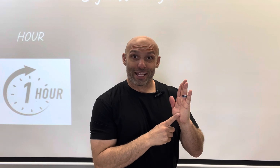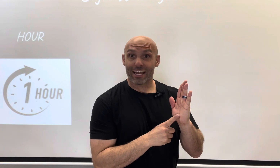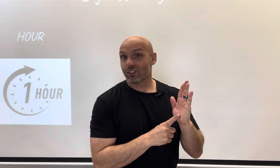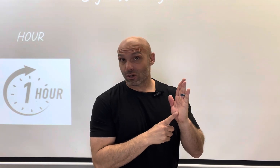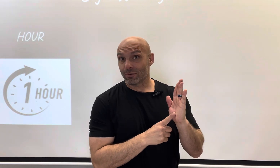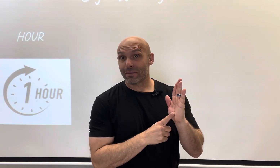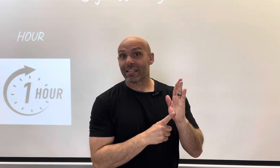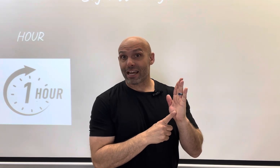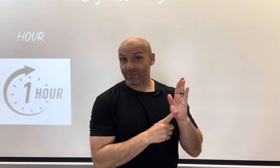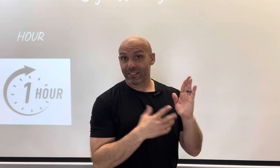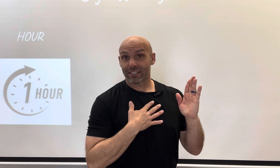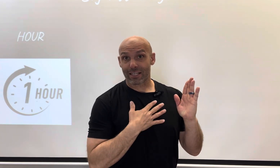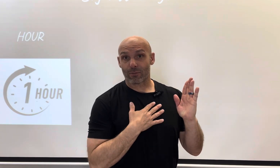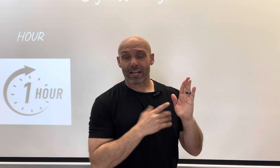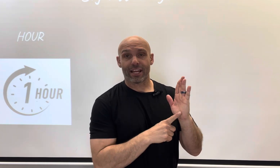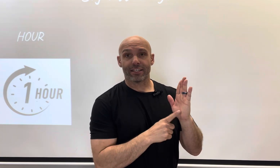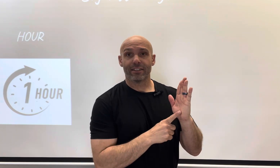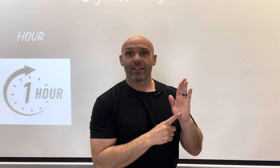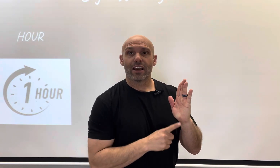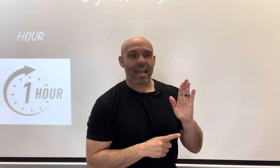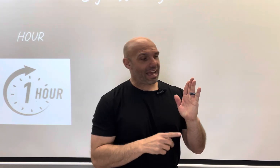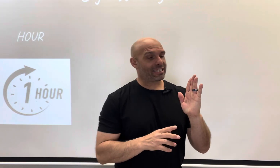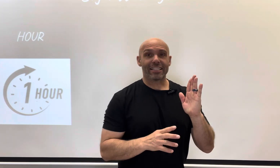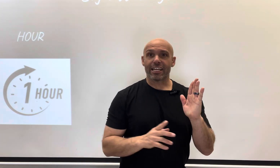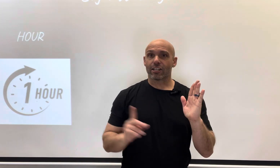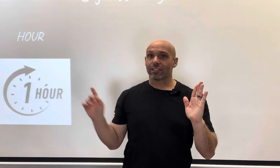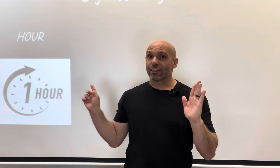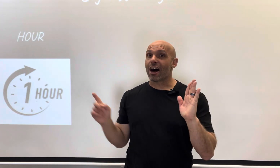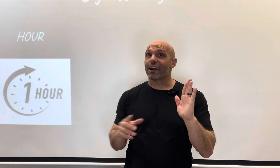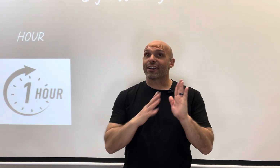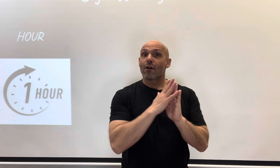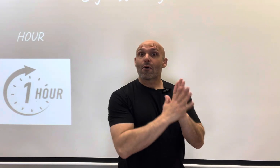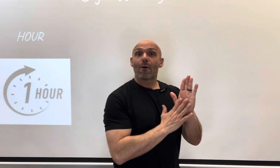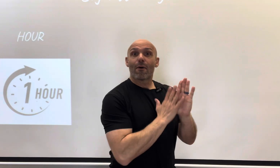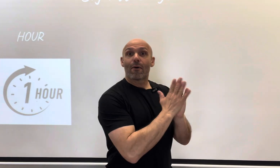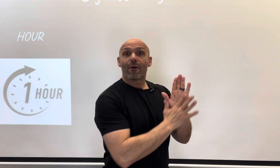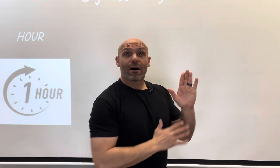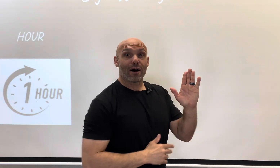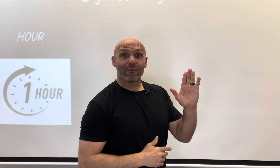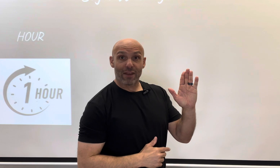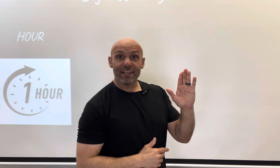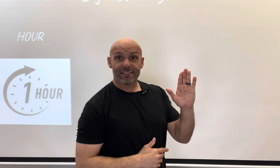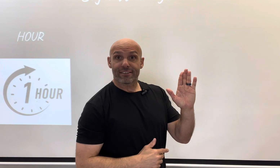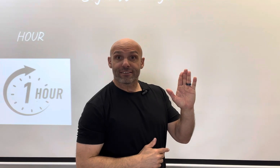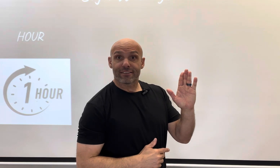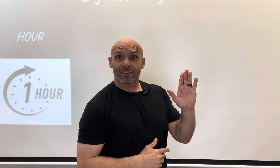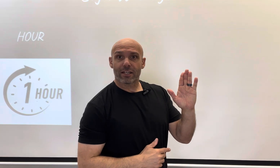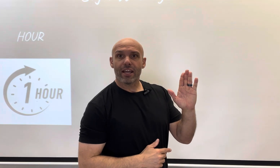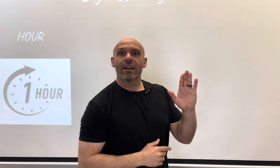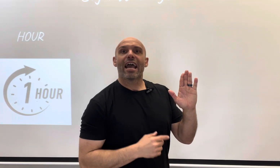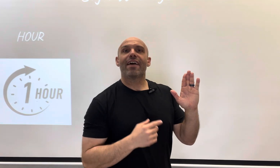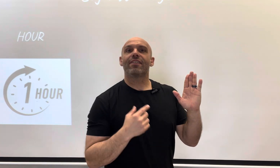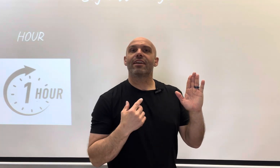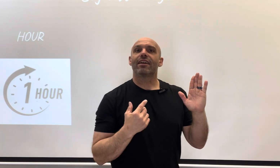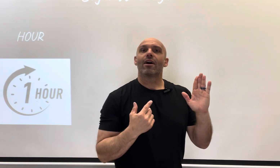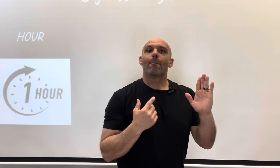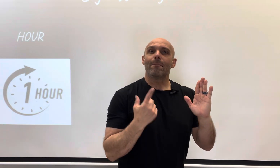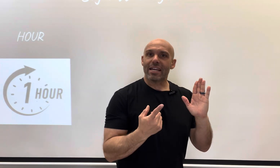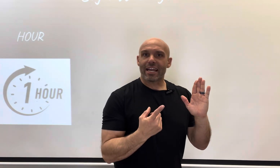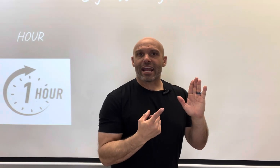hand, so my left, because I'm right-handed, as the clock face, okay? And the minute